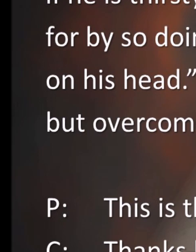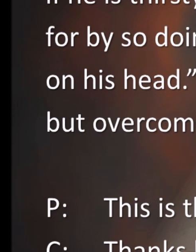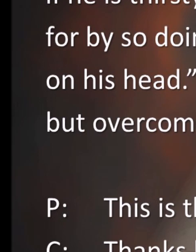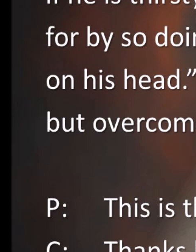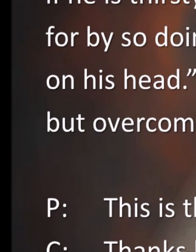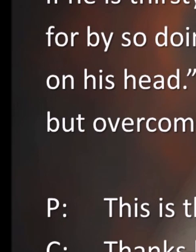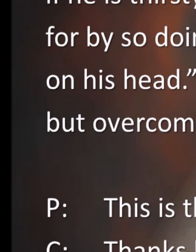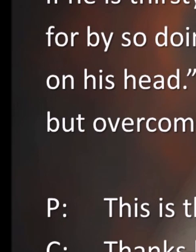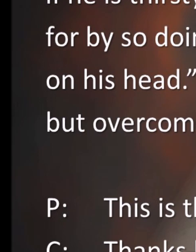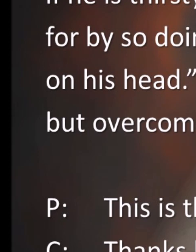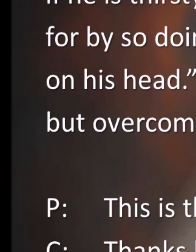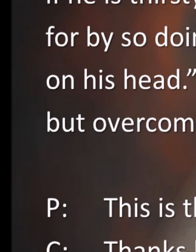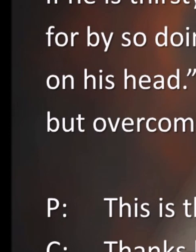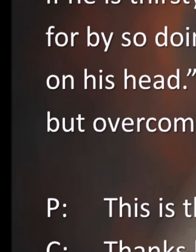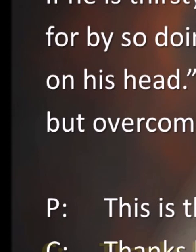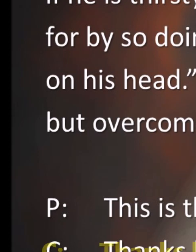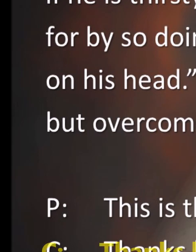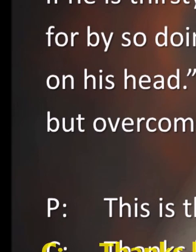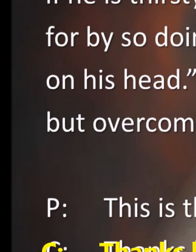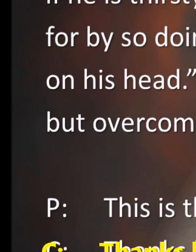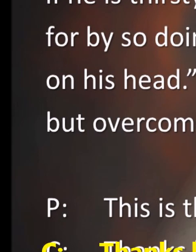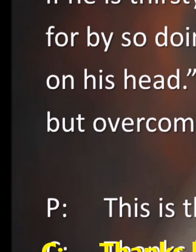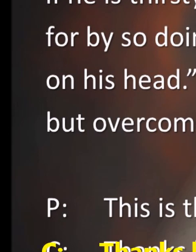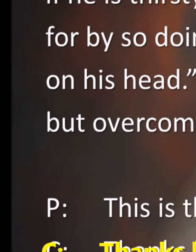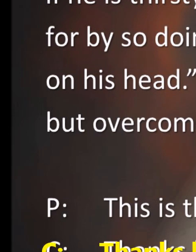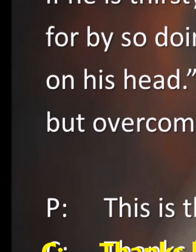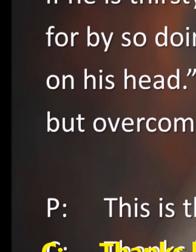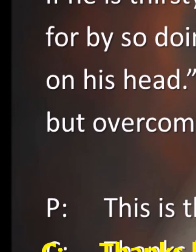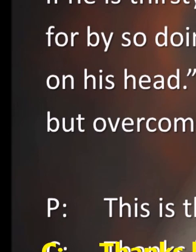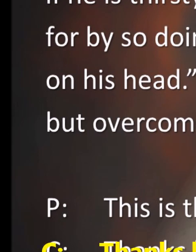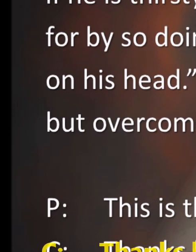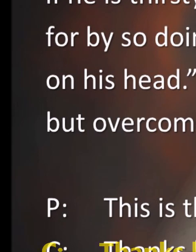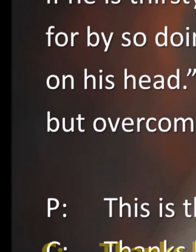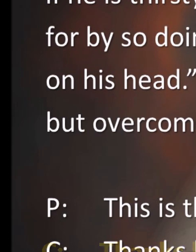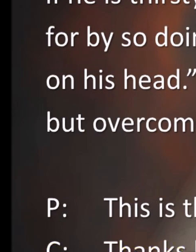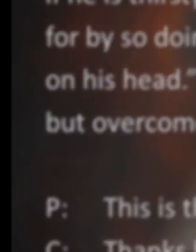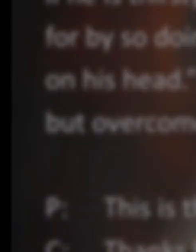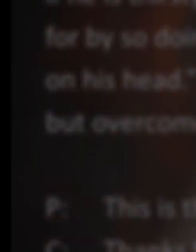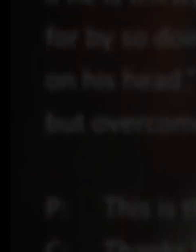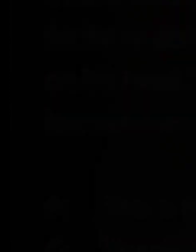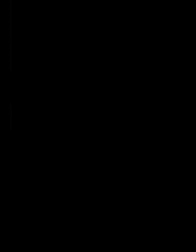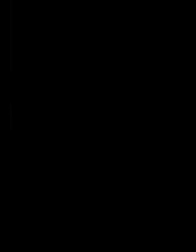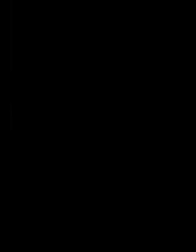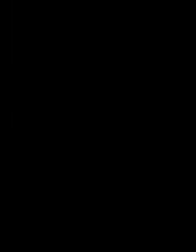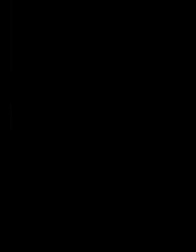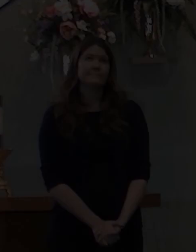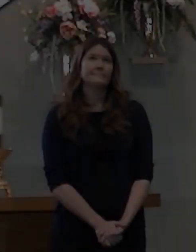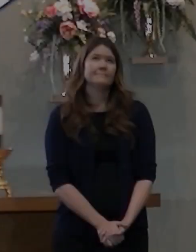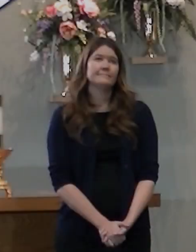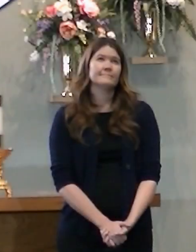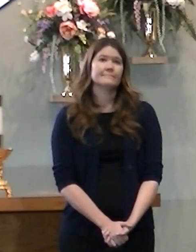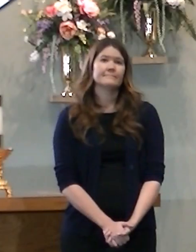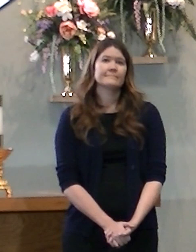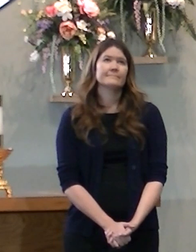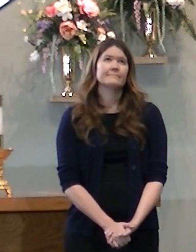good. This is the word of the Lord. Thanks be to God.